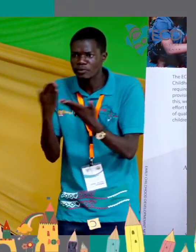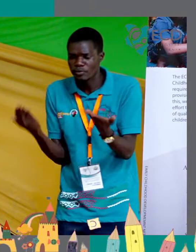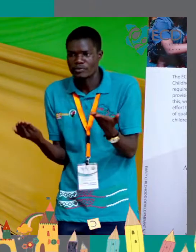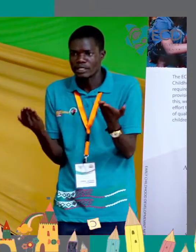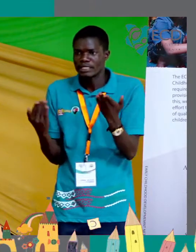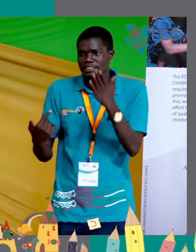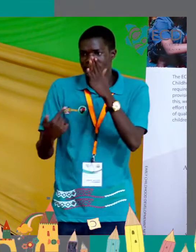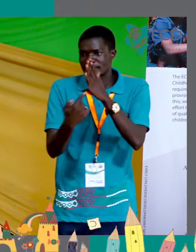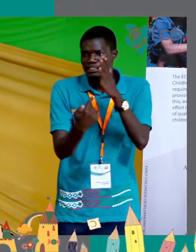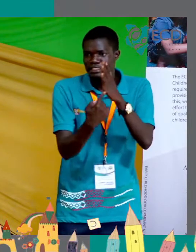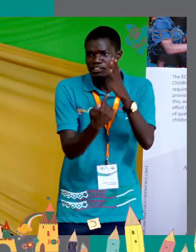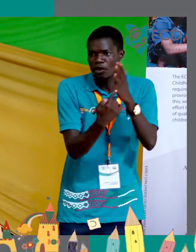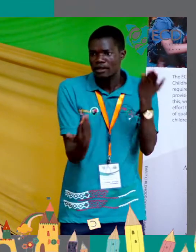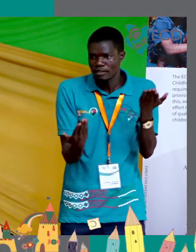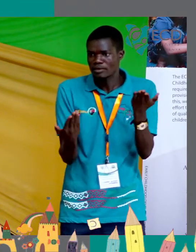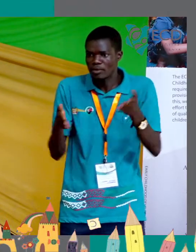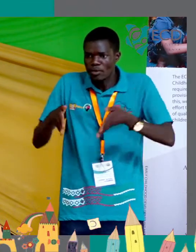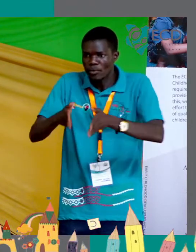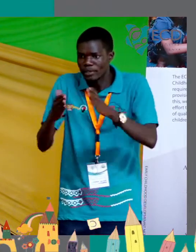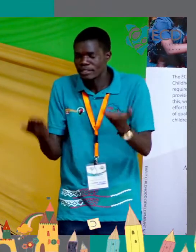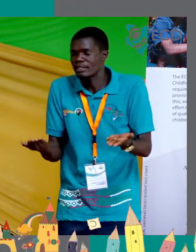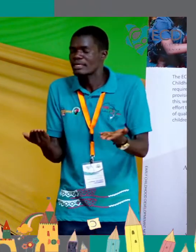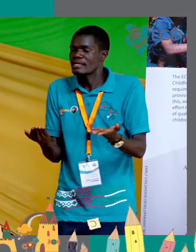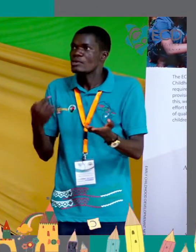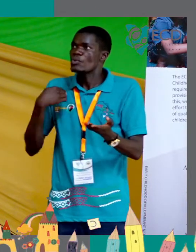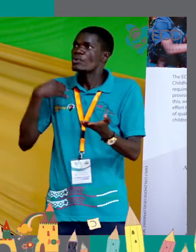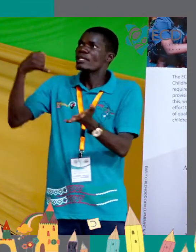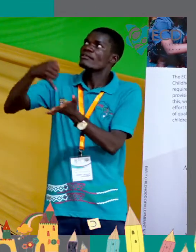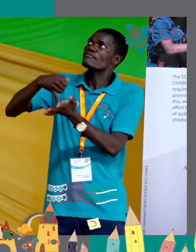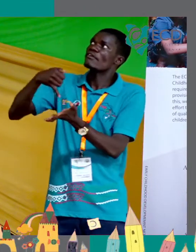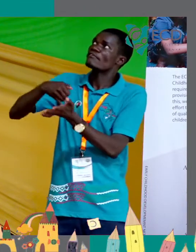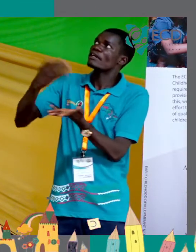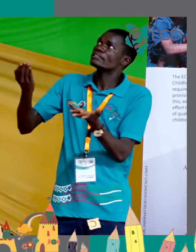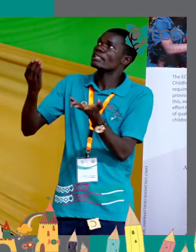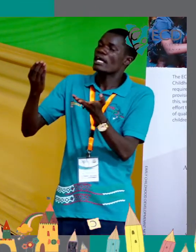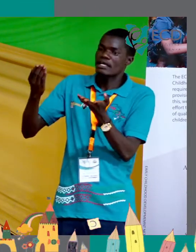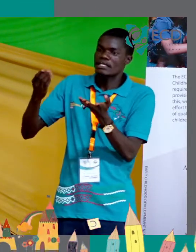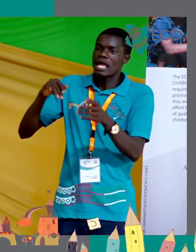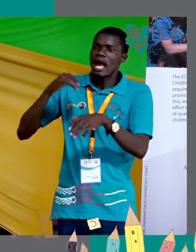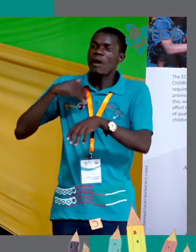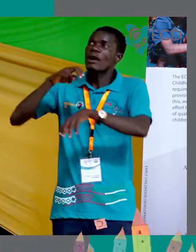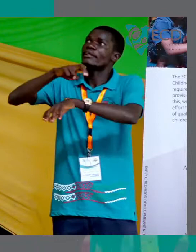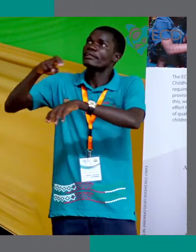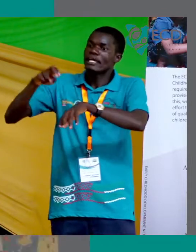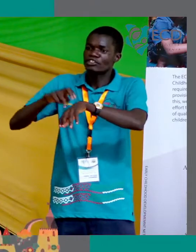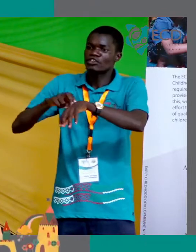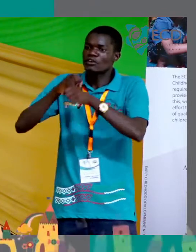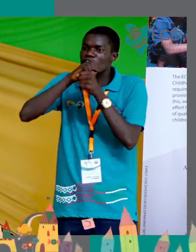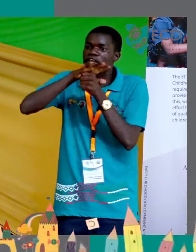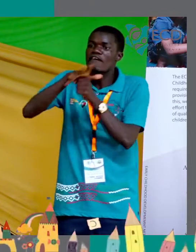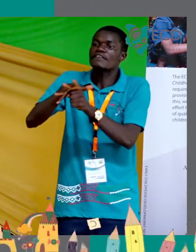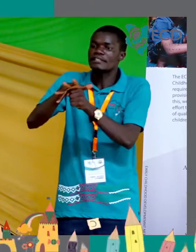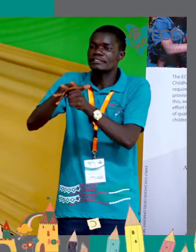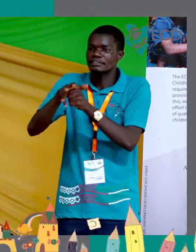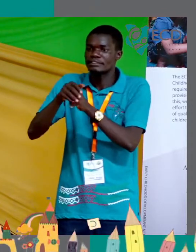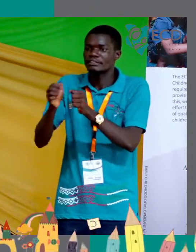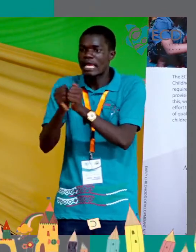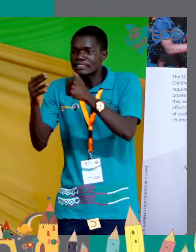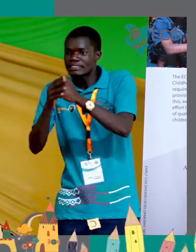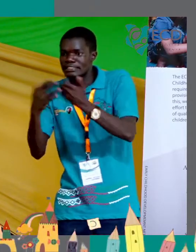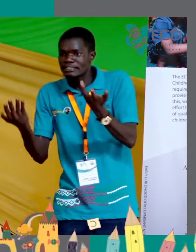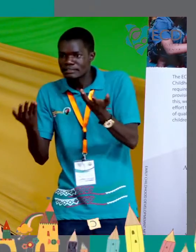the digital platforms. We did participate as a division in our national COVID-19 guidelines for